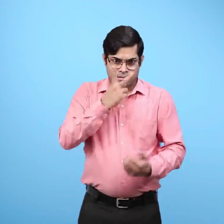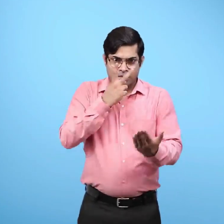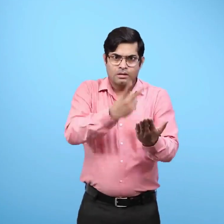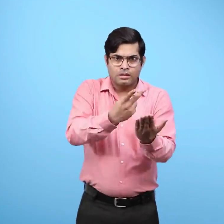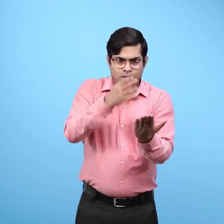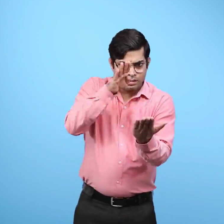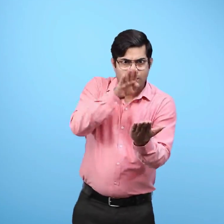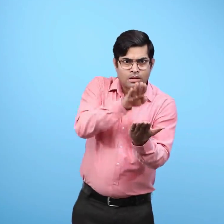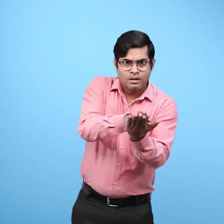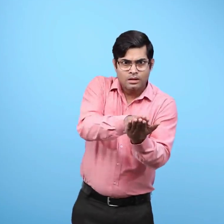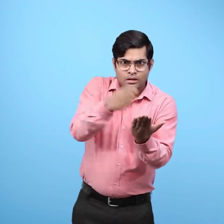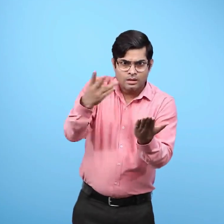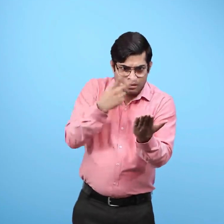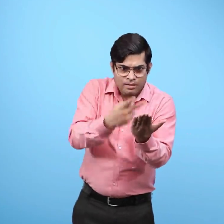Look at the angles on the leaves.